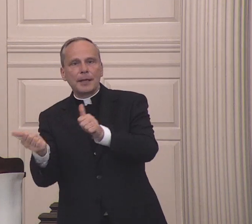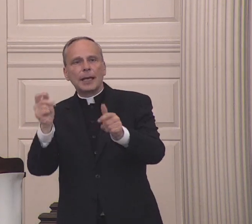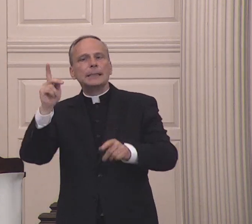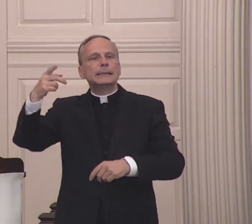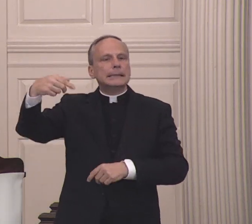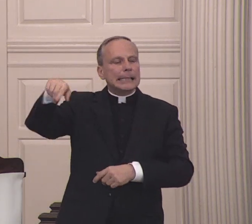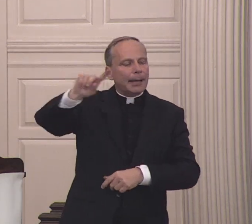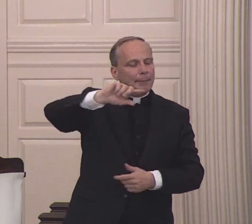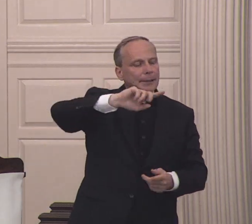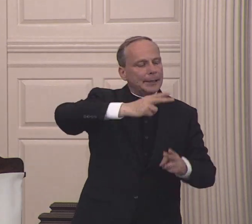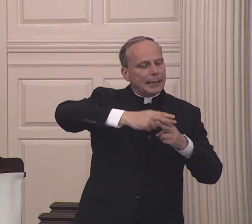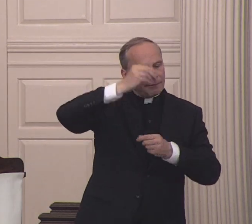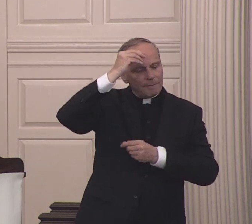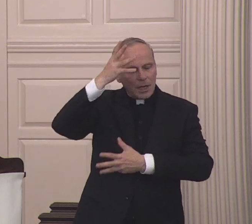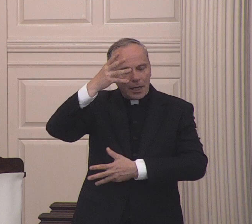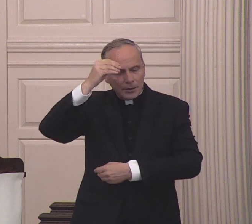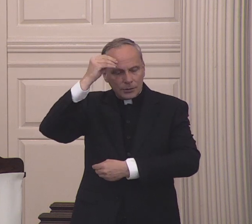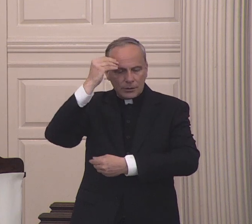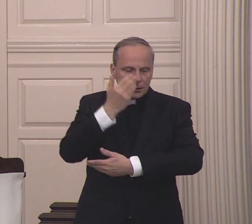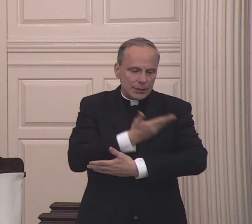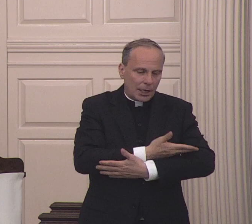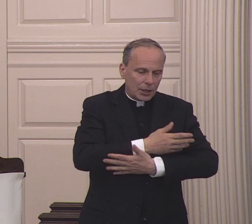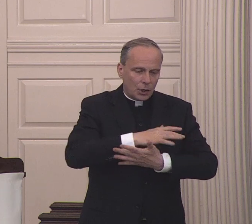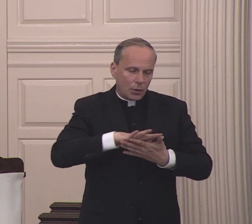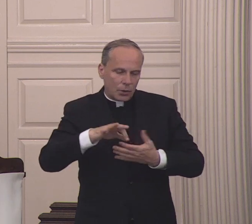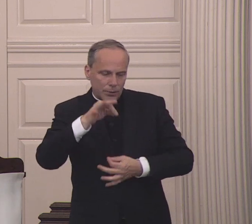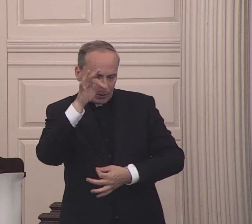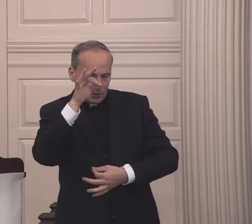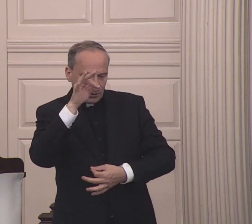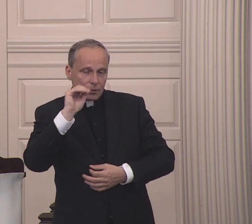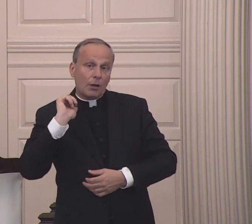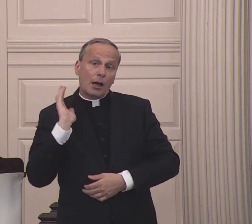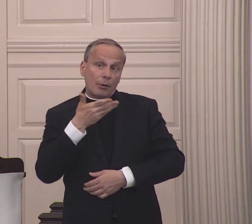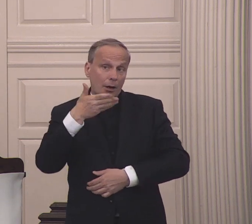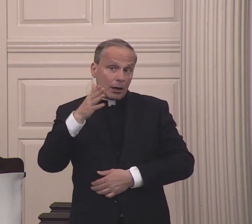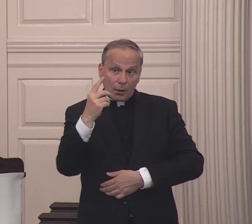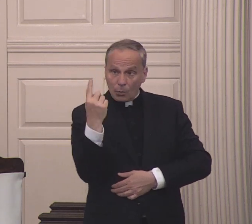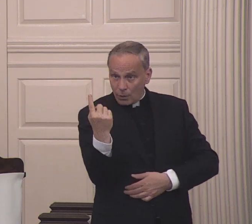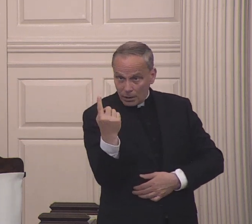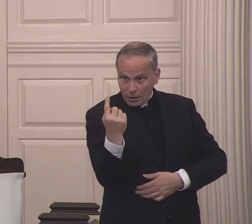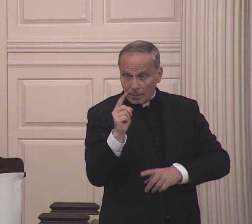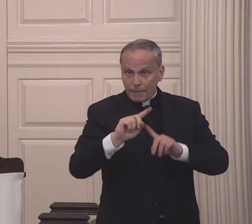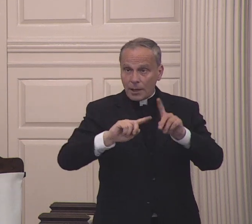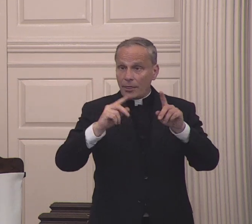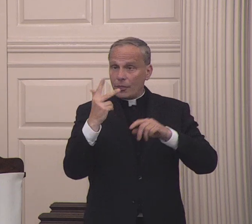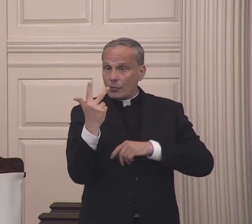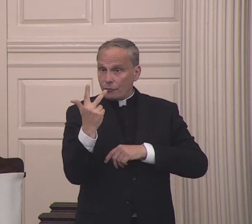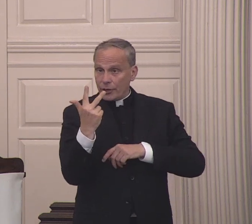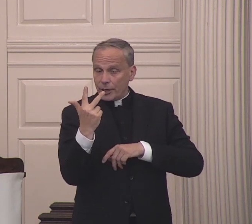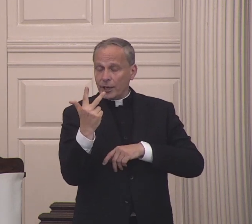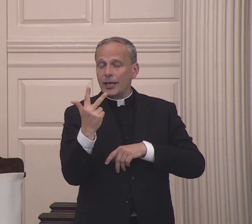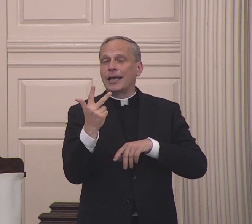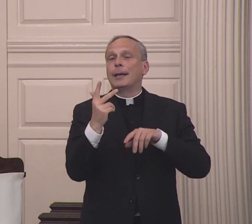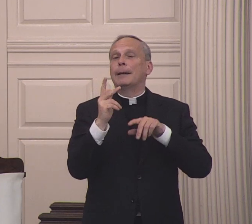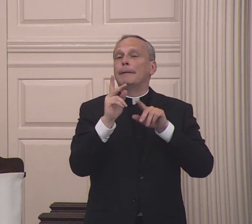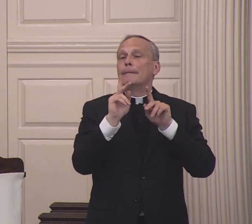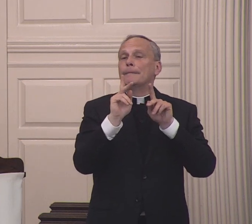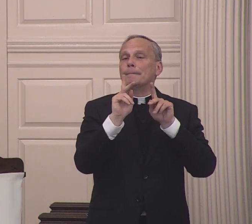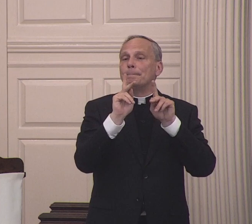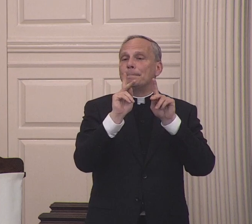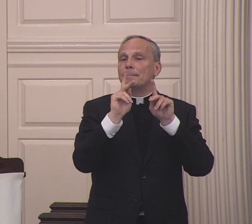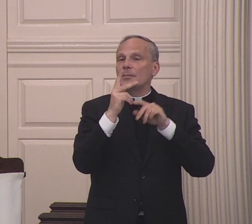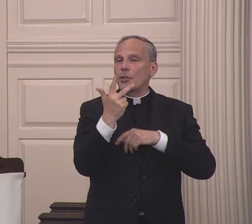Son, and of the Holy Spirit." So our God is one, but in a Trinity,